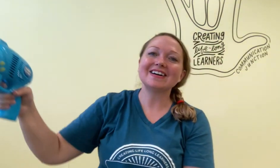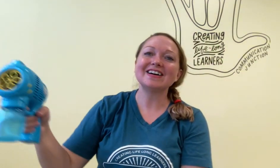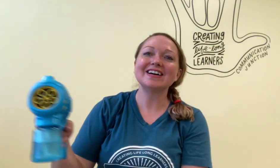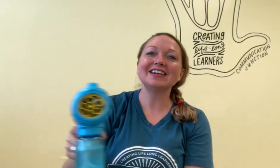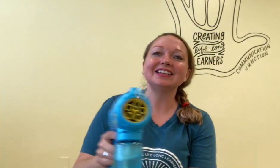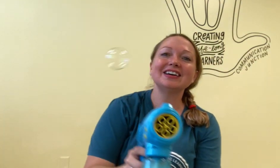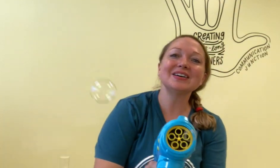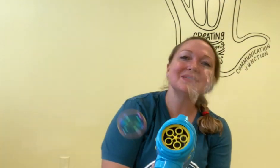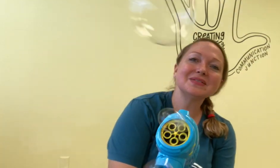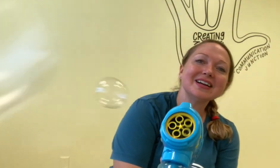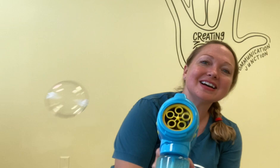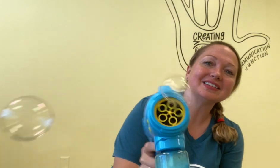all around.